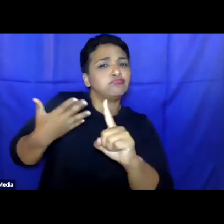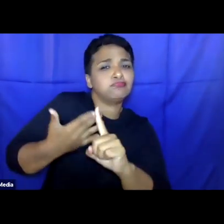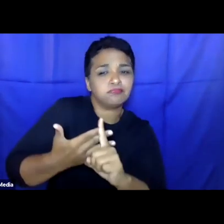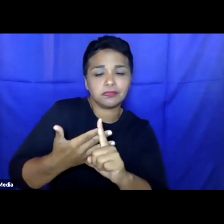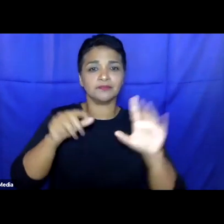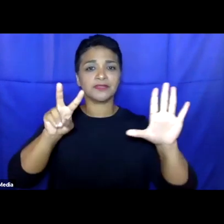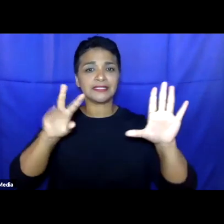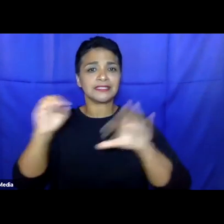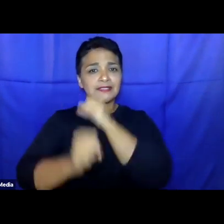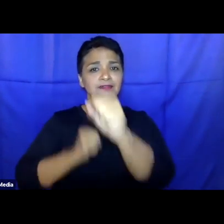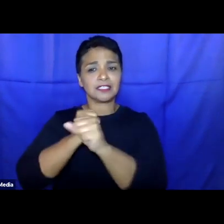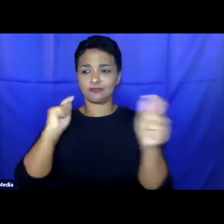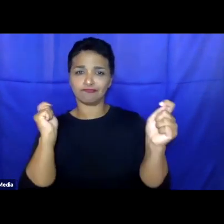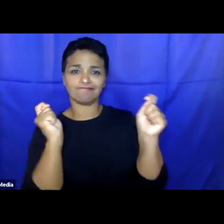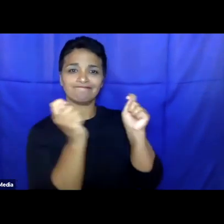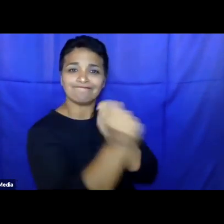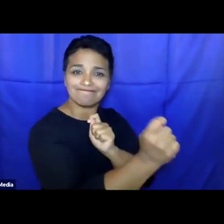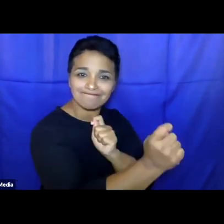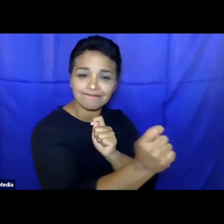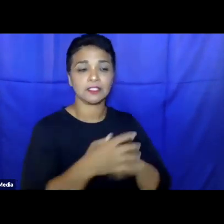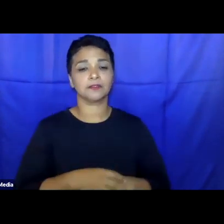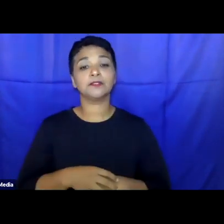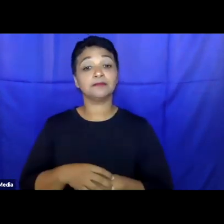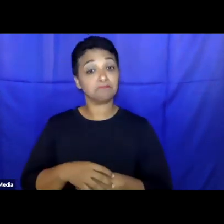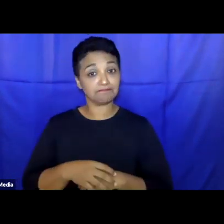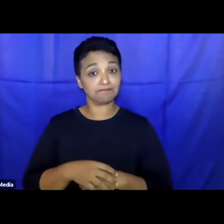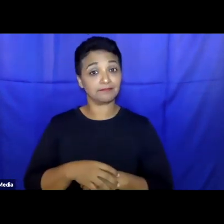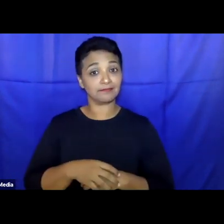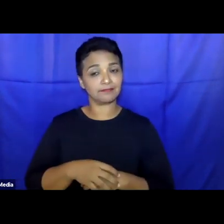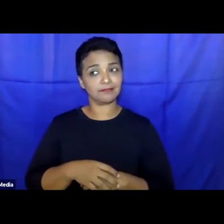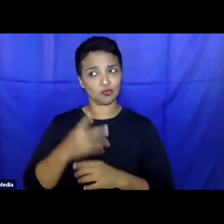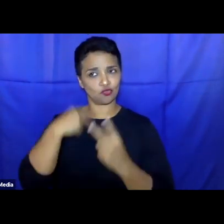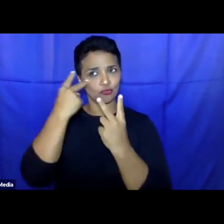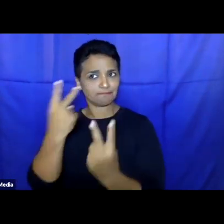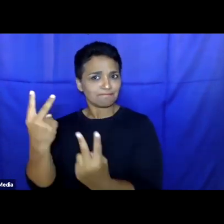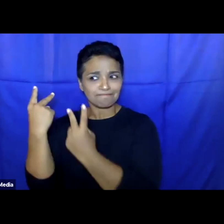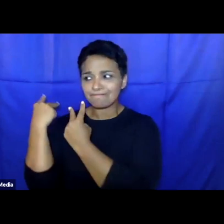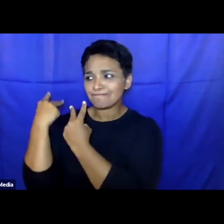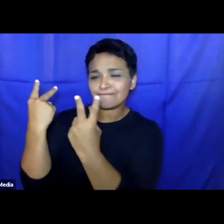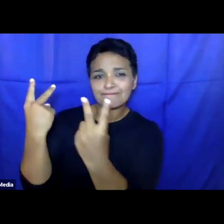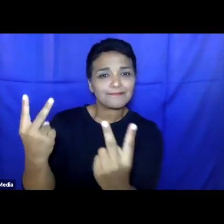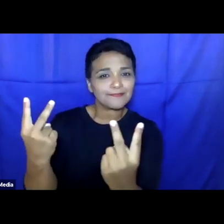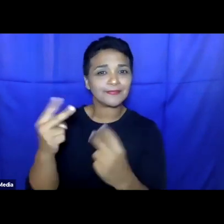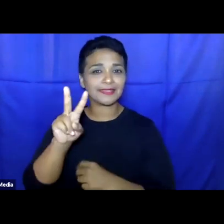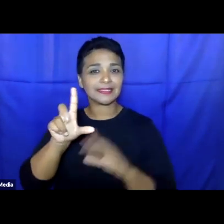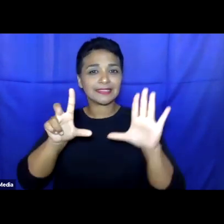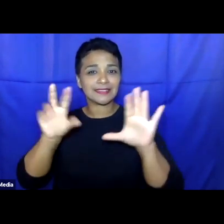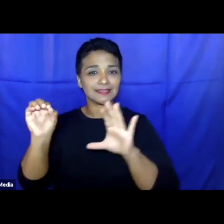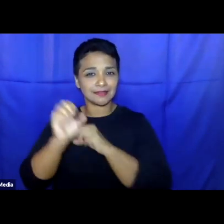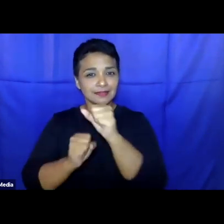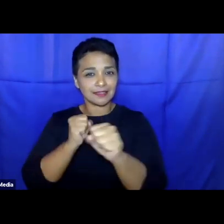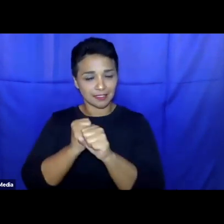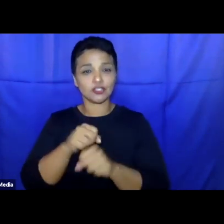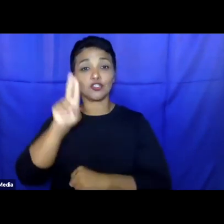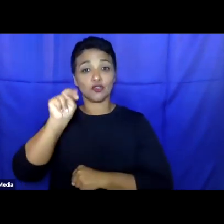years. The last 70 years is actually a convenient time frame to look back on, because as well as the founding of the UNHCR Statute, it